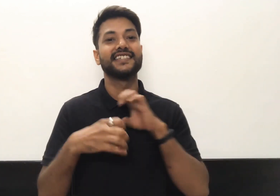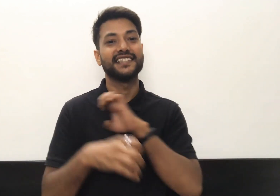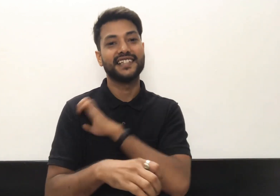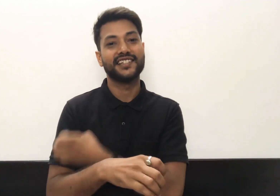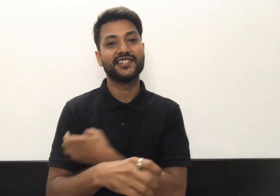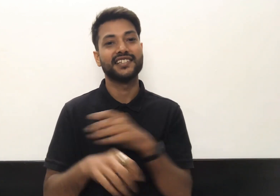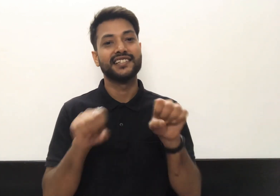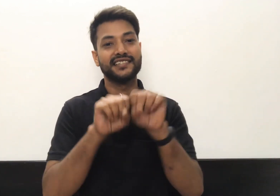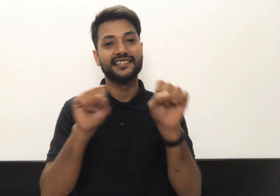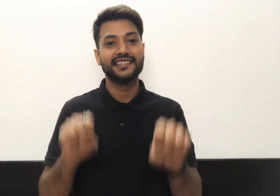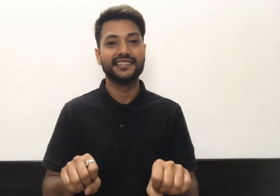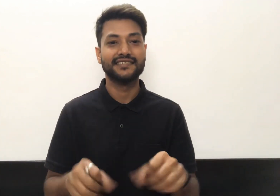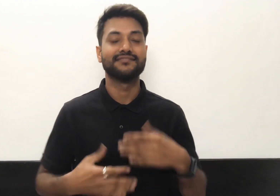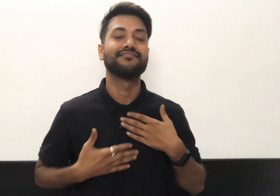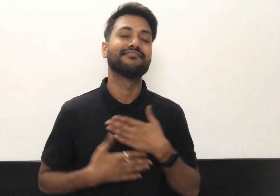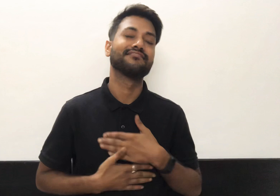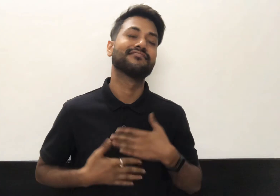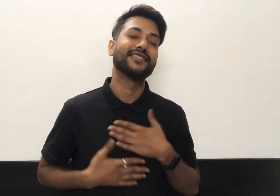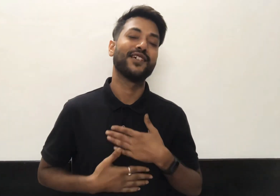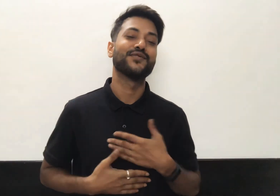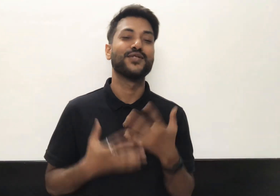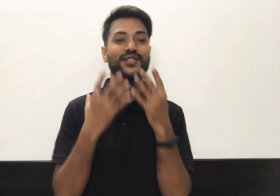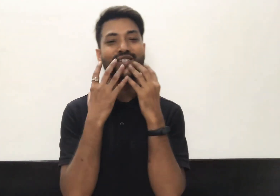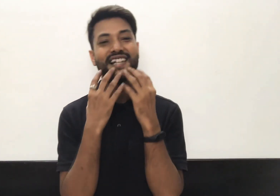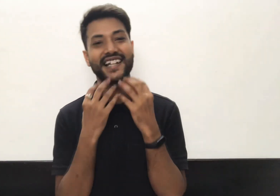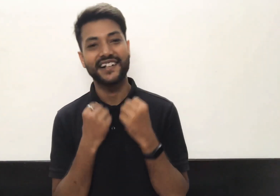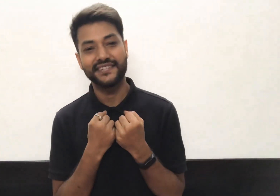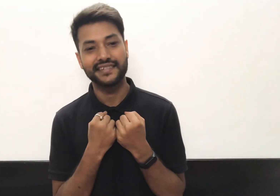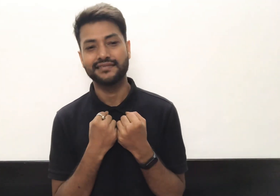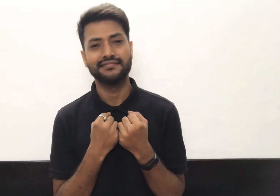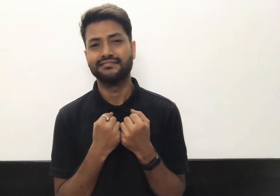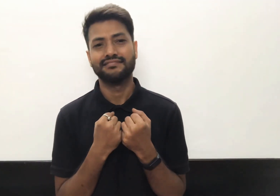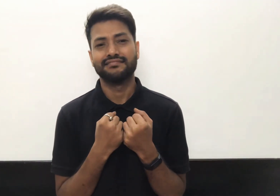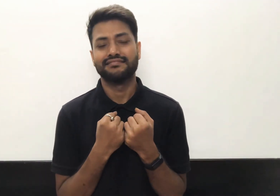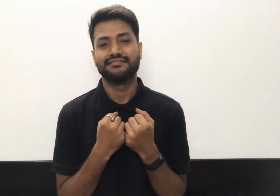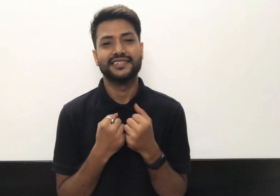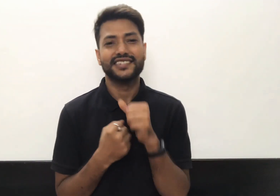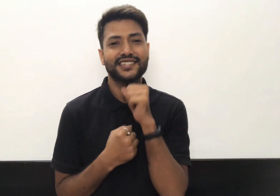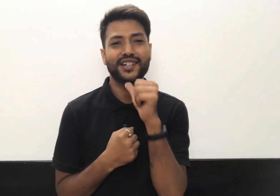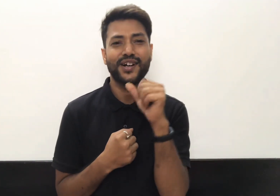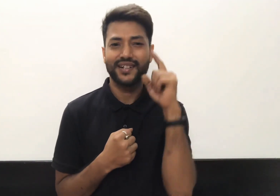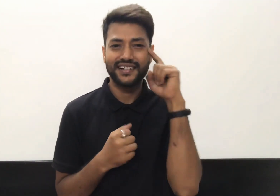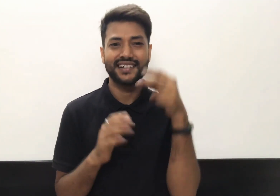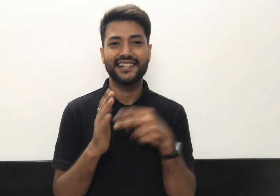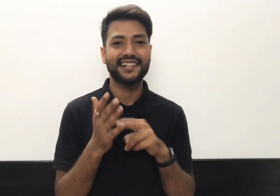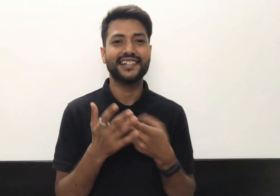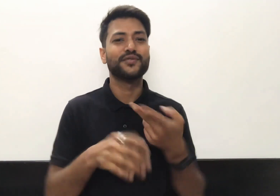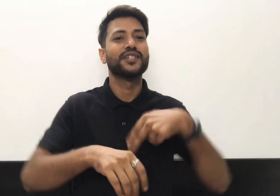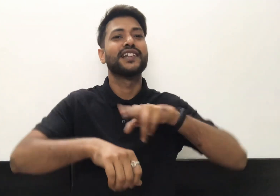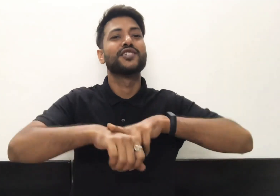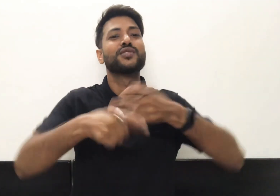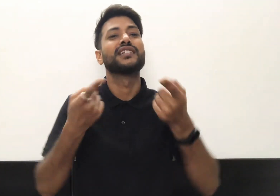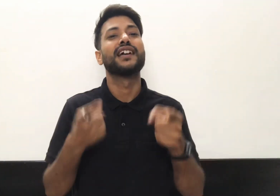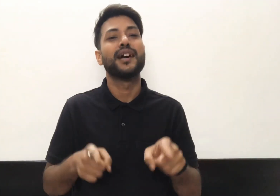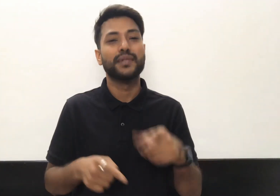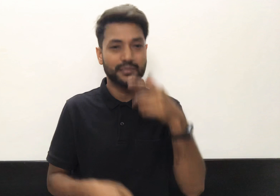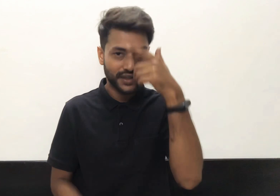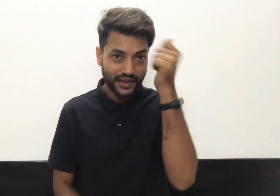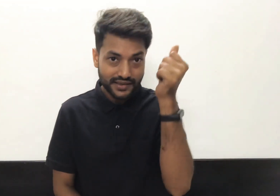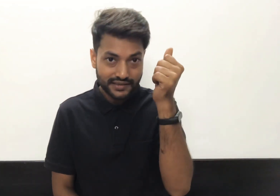joyful, being loving, it is not even an intent, it will naturally happen because, see, right now